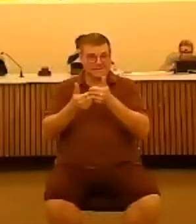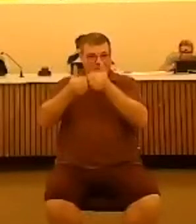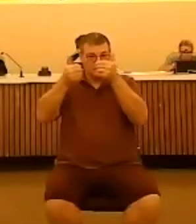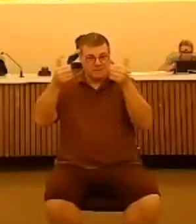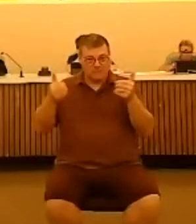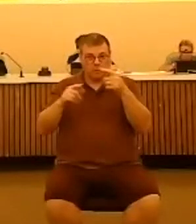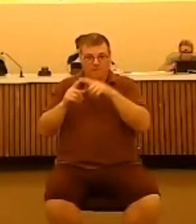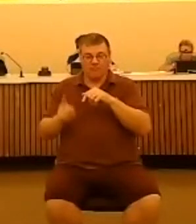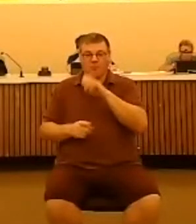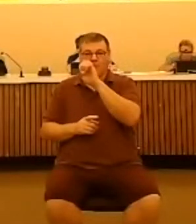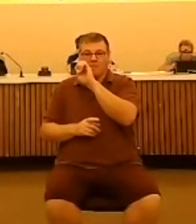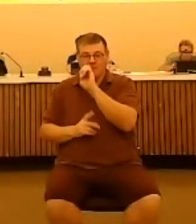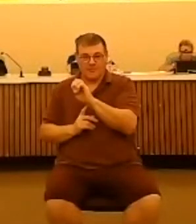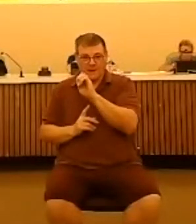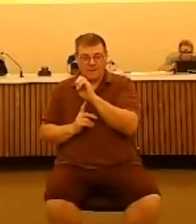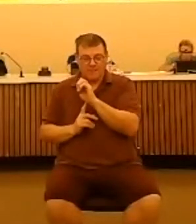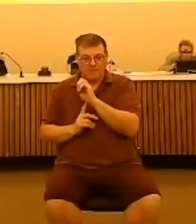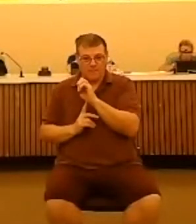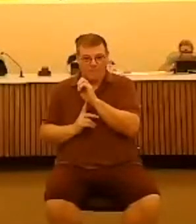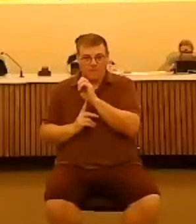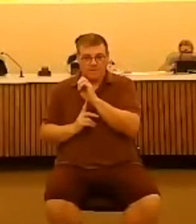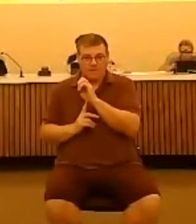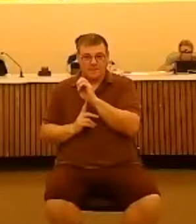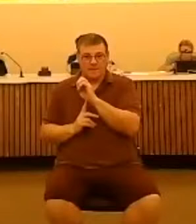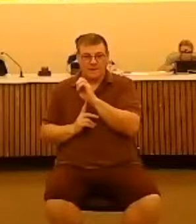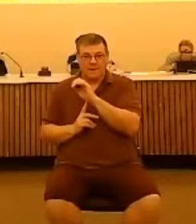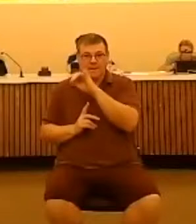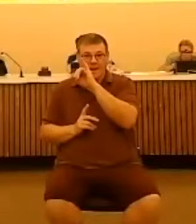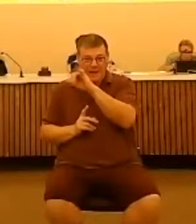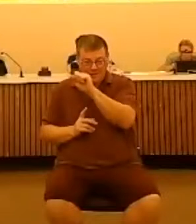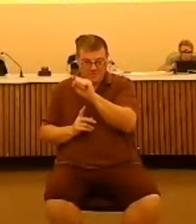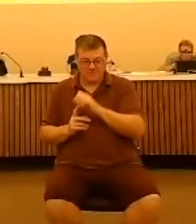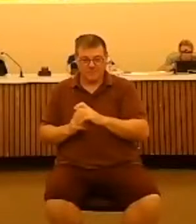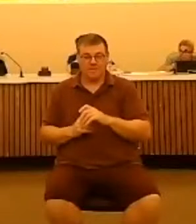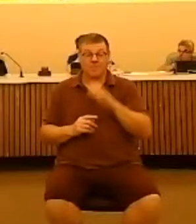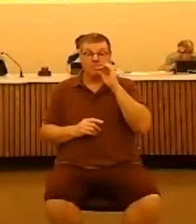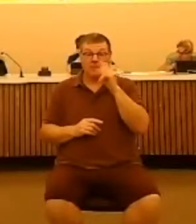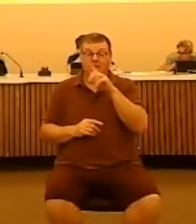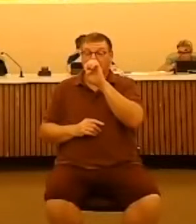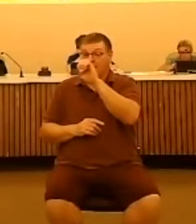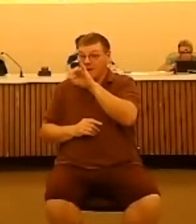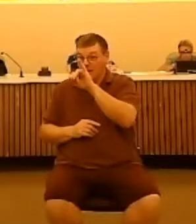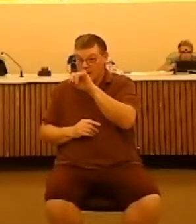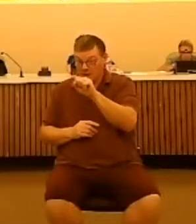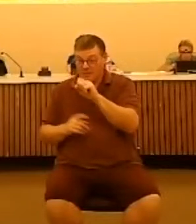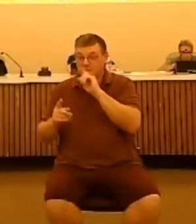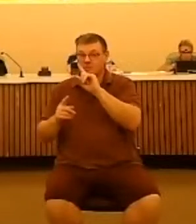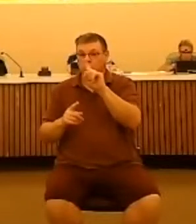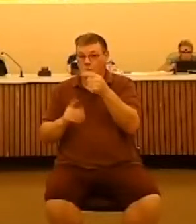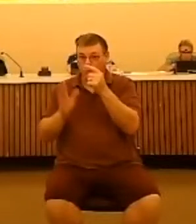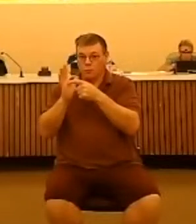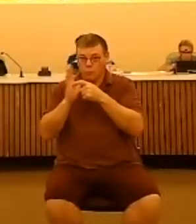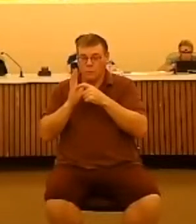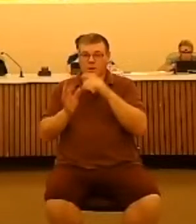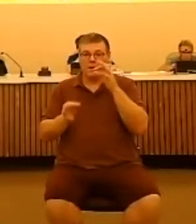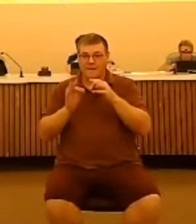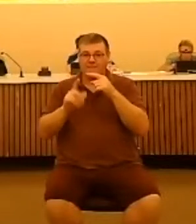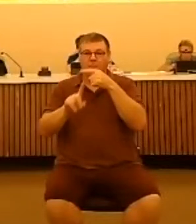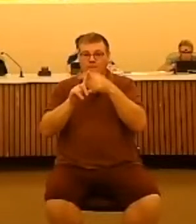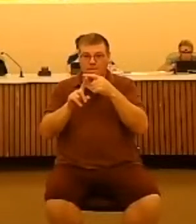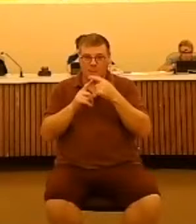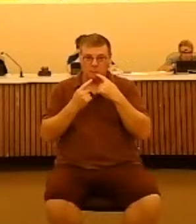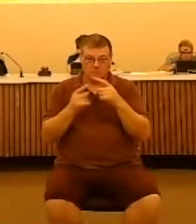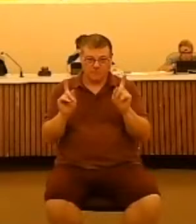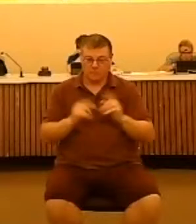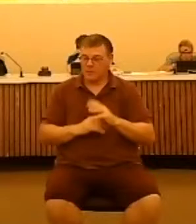the environmental impact statement. The environmental impact statement would only be required if there was a positive declaration,